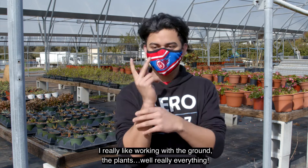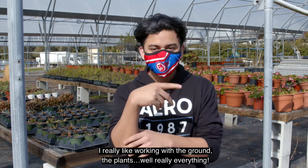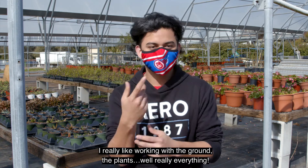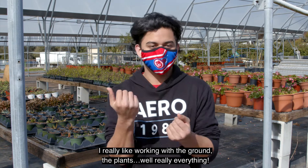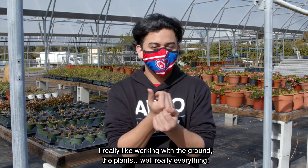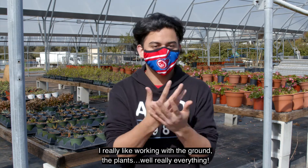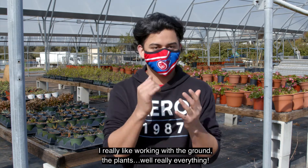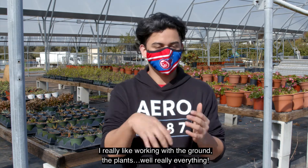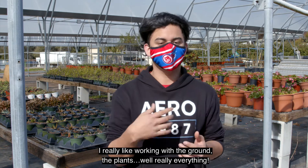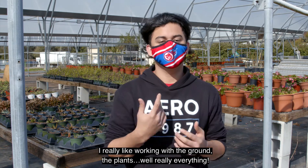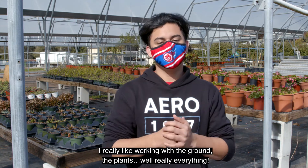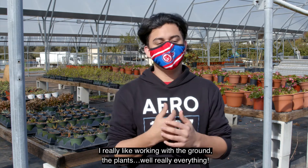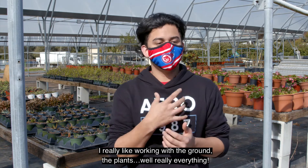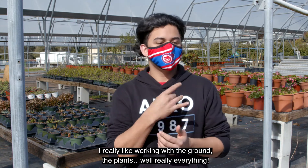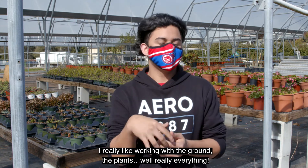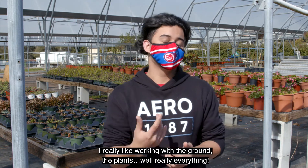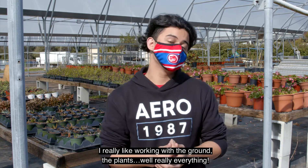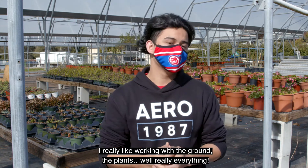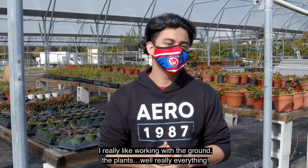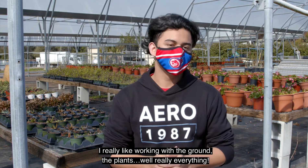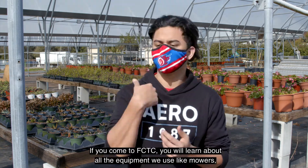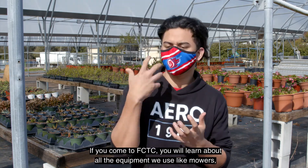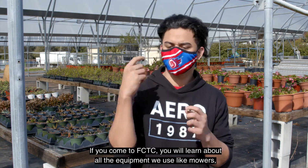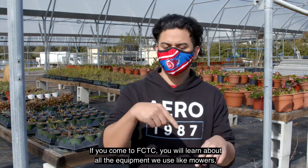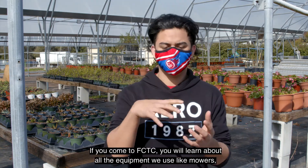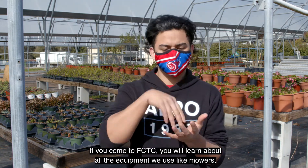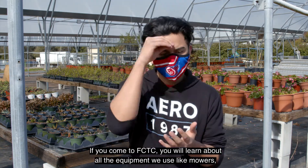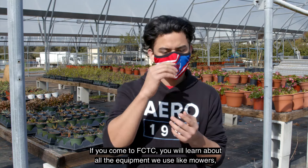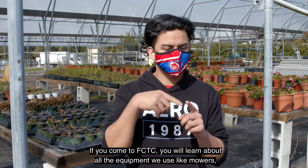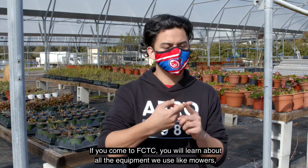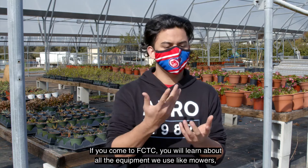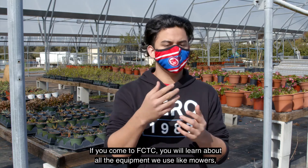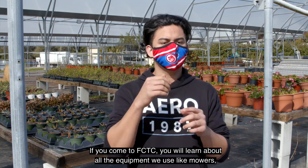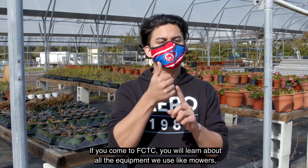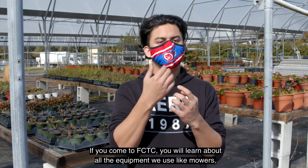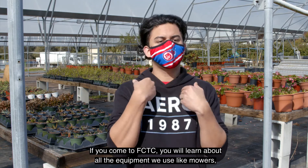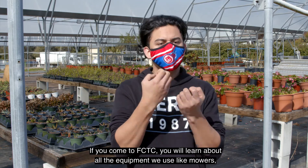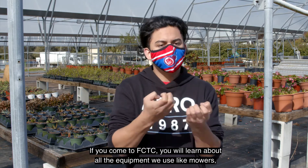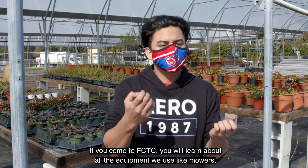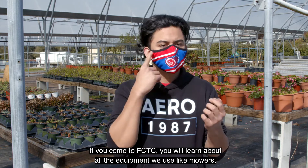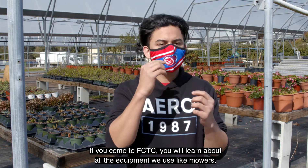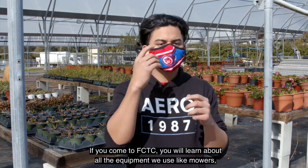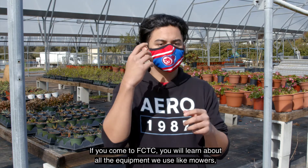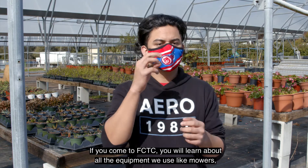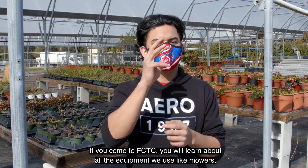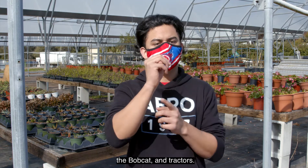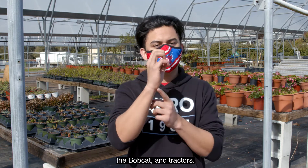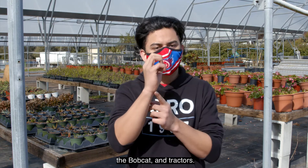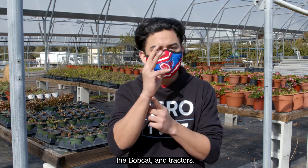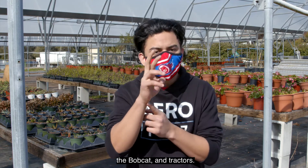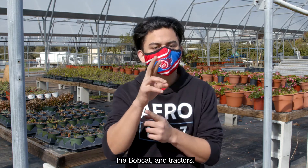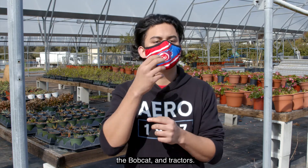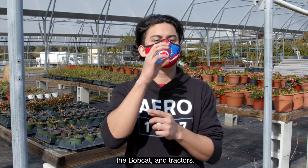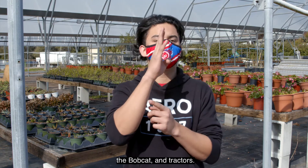I really like working with the ground, the plants, well, really everything. If you come to FCTC, you will learn about all the equipment we use, like mowers,